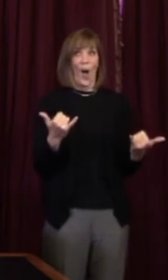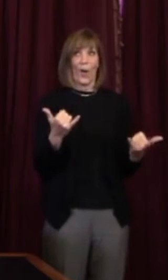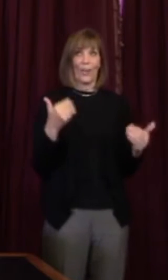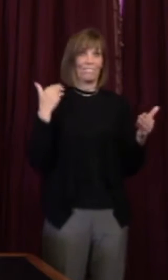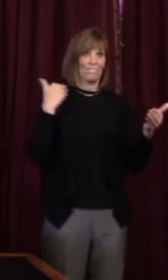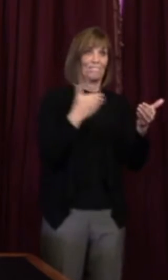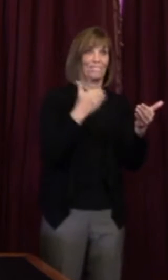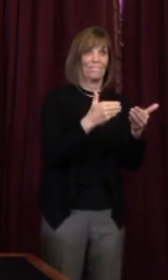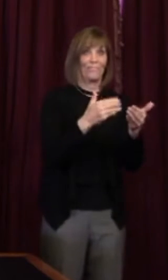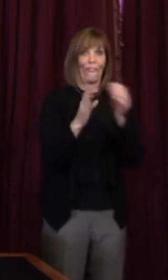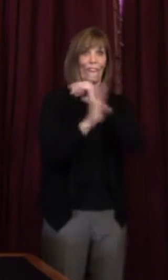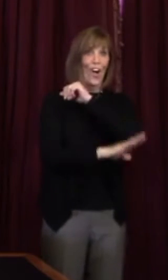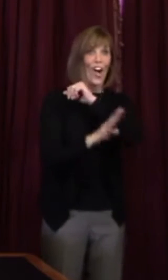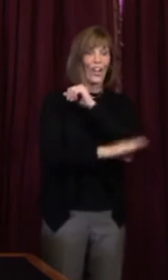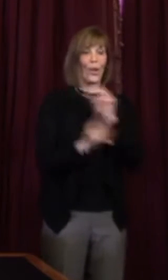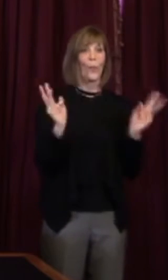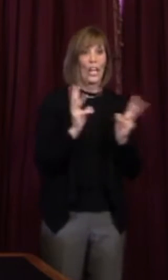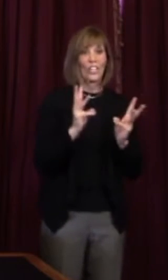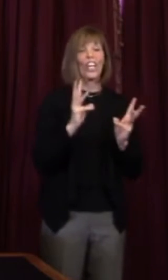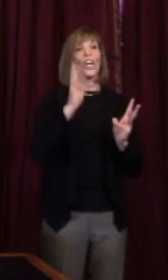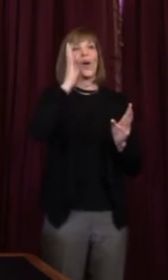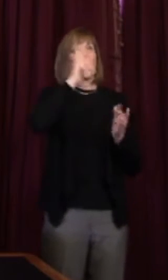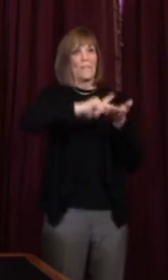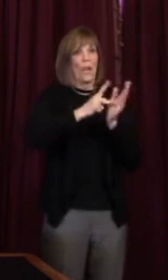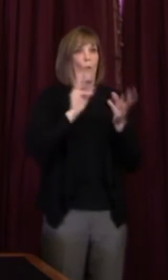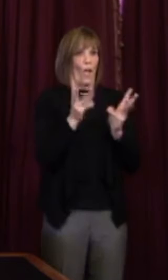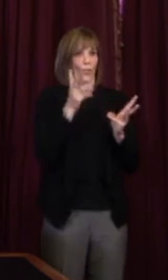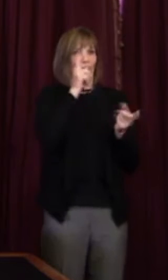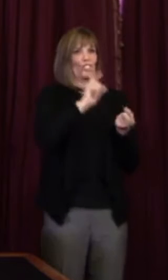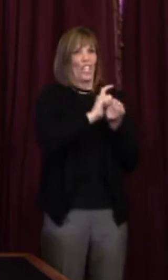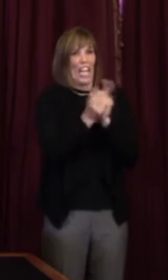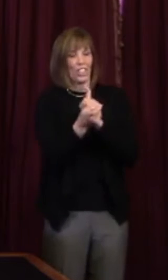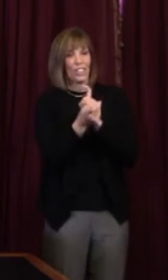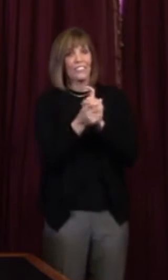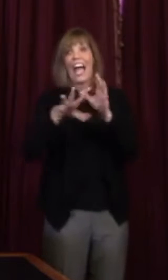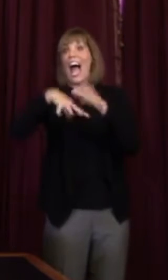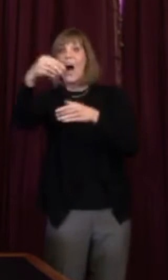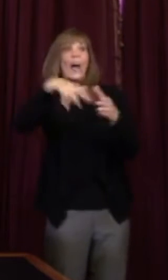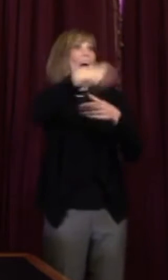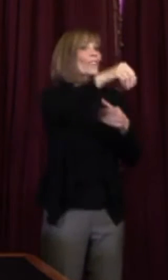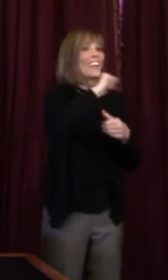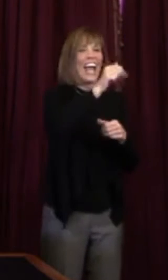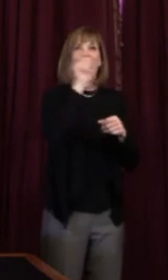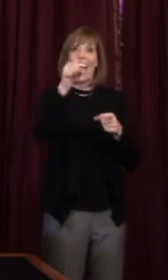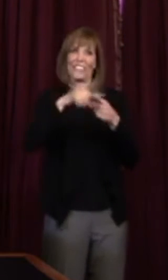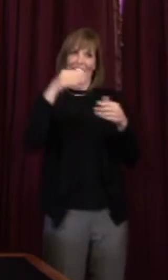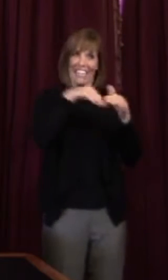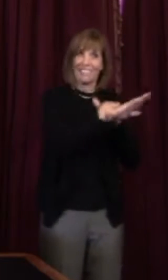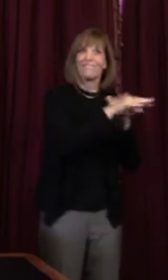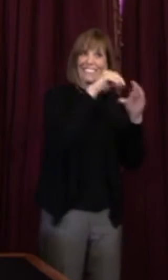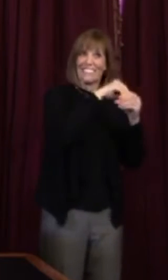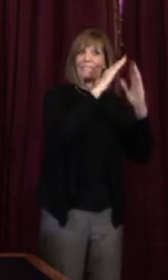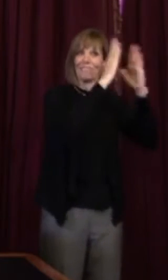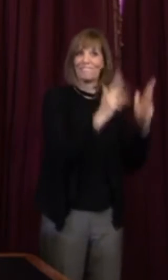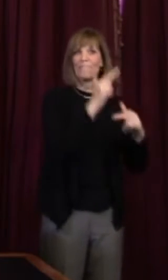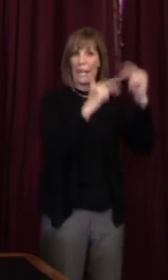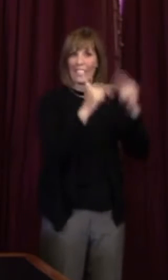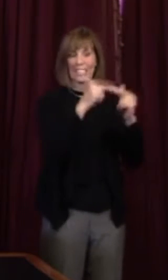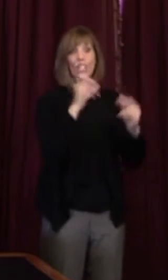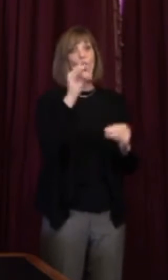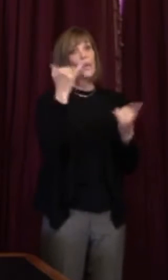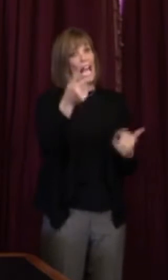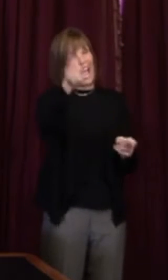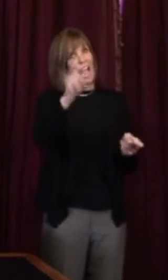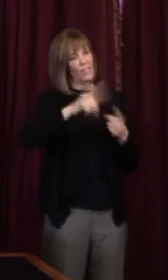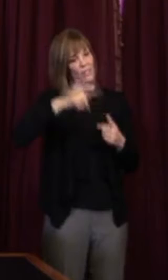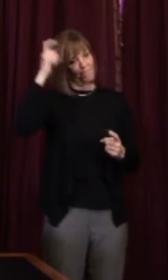activities move indoors, I'm asking you to take additional precautions and carefully consider whether certain events are worth